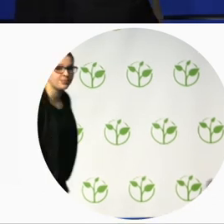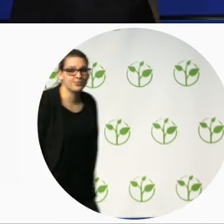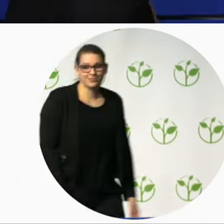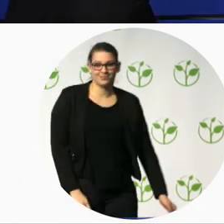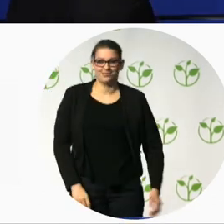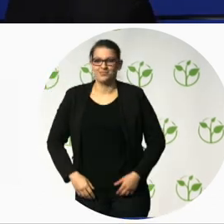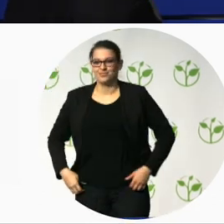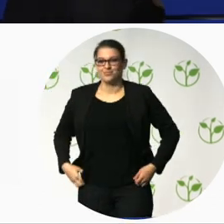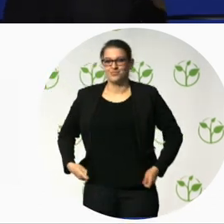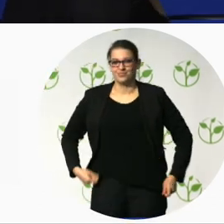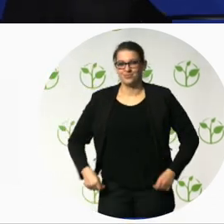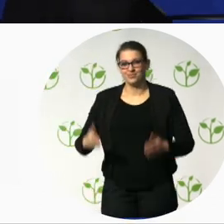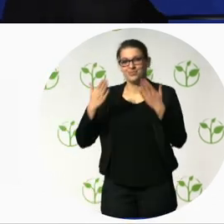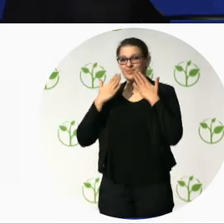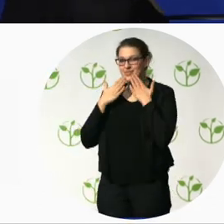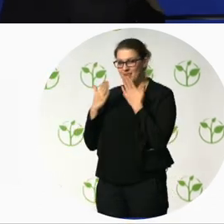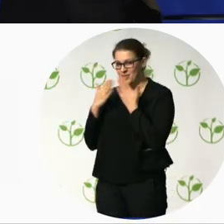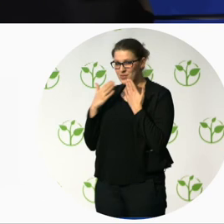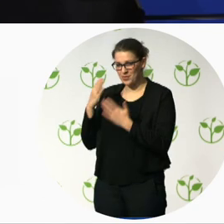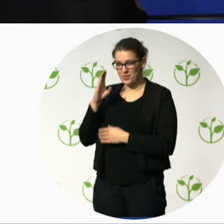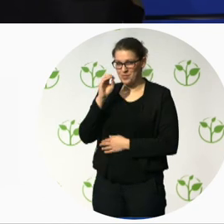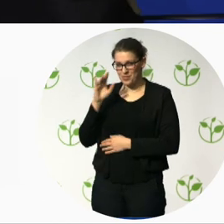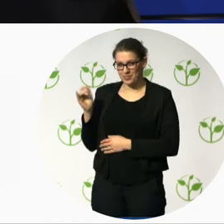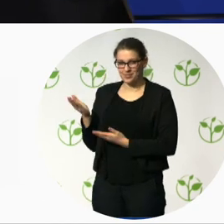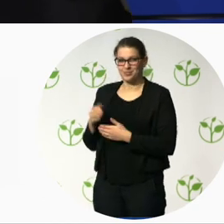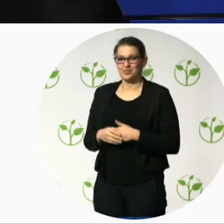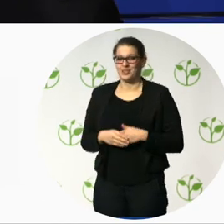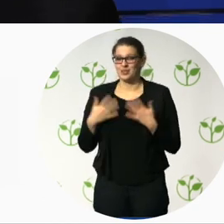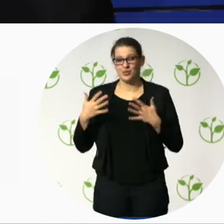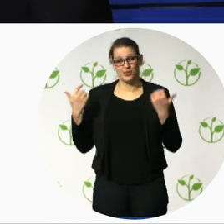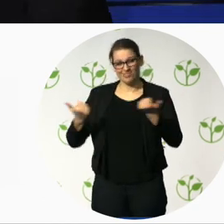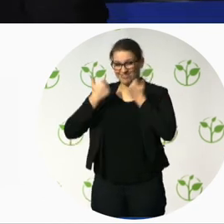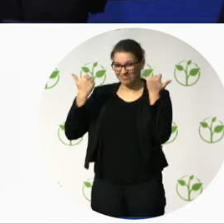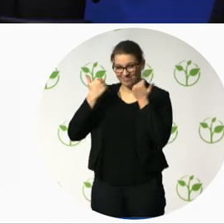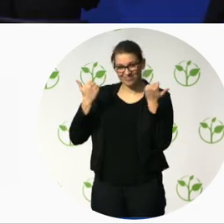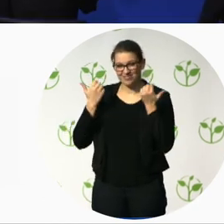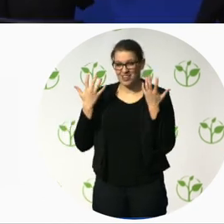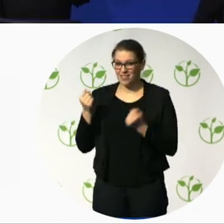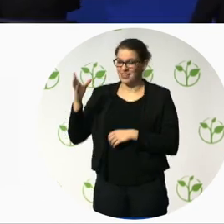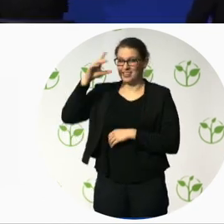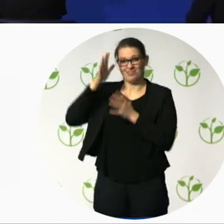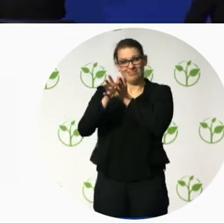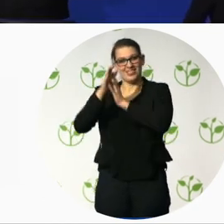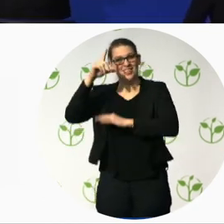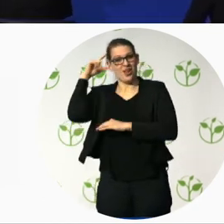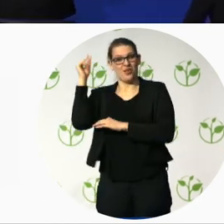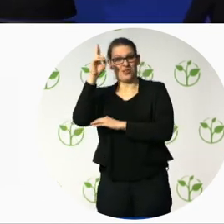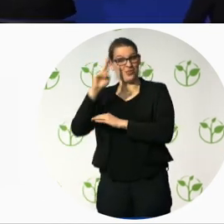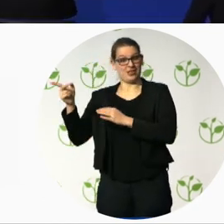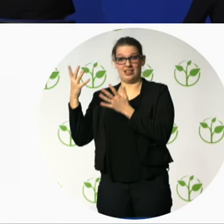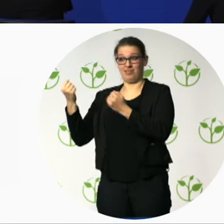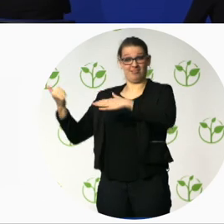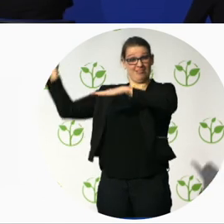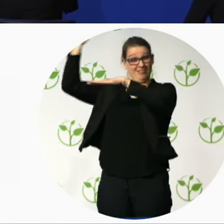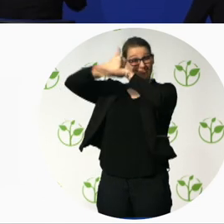I don't even know where to begin, but it is fantastic to have you in the leadership position in Gallaudet, and it is an extraordinary example.